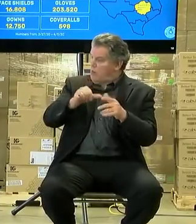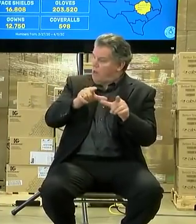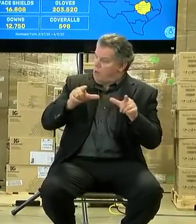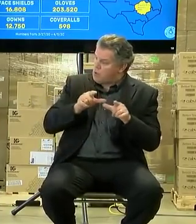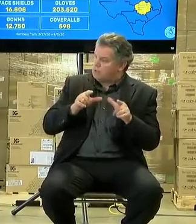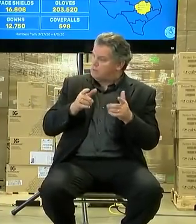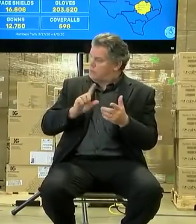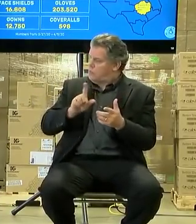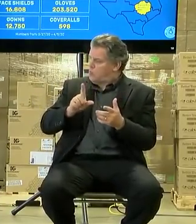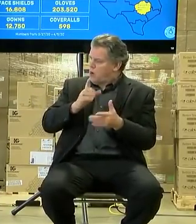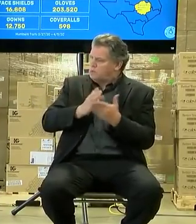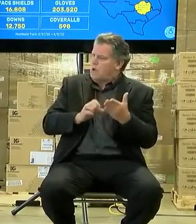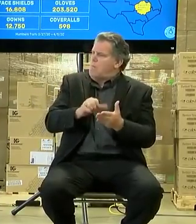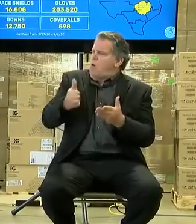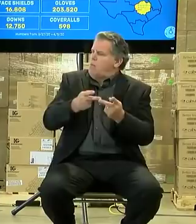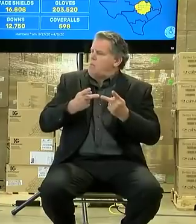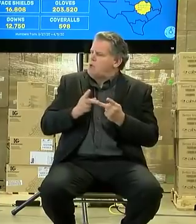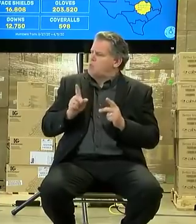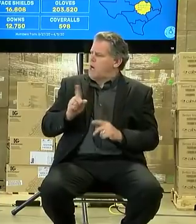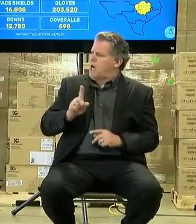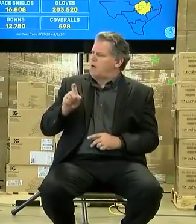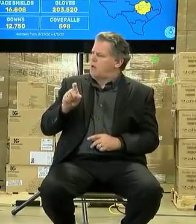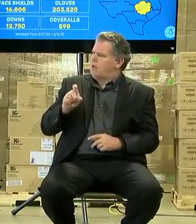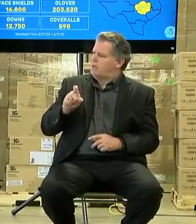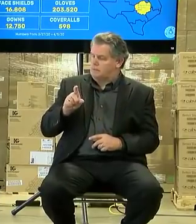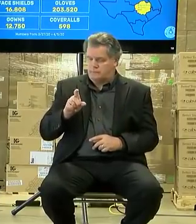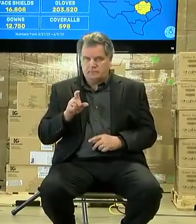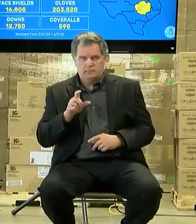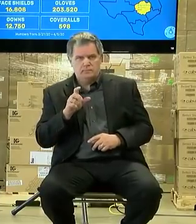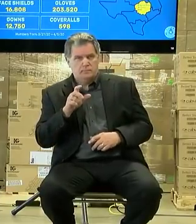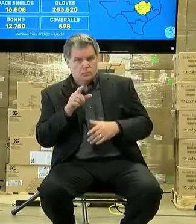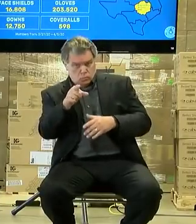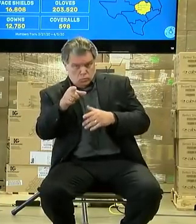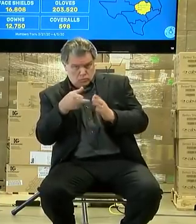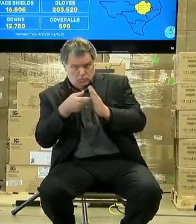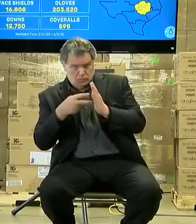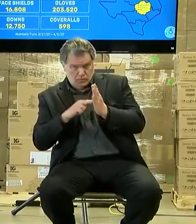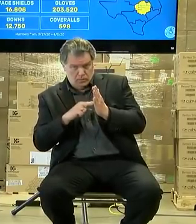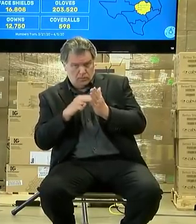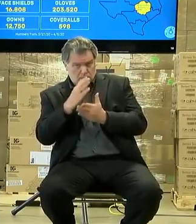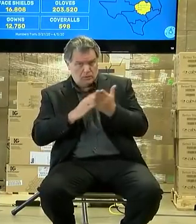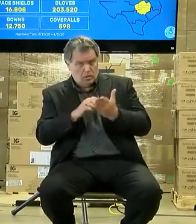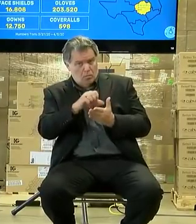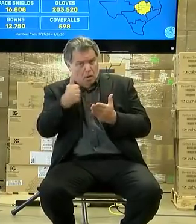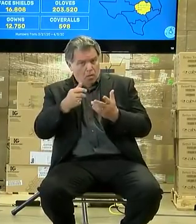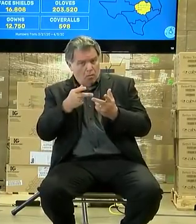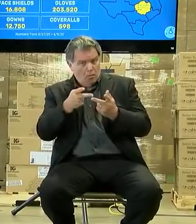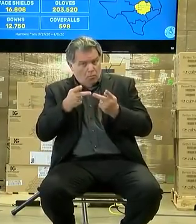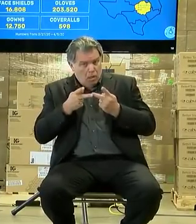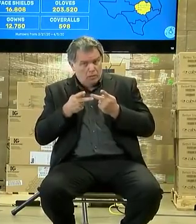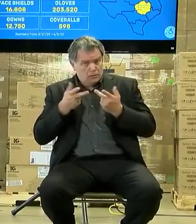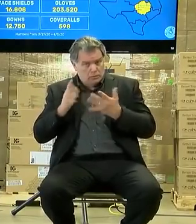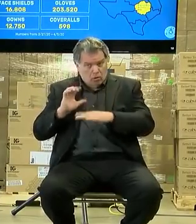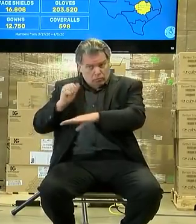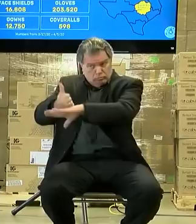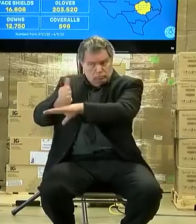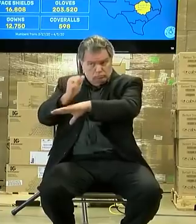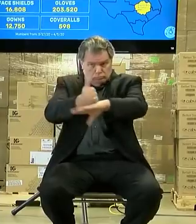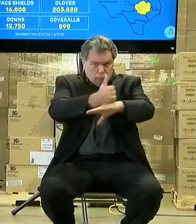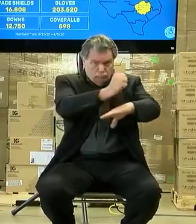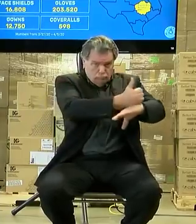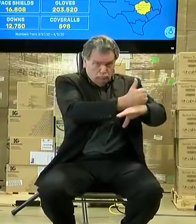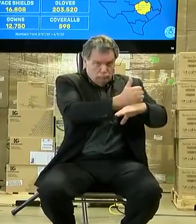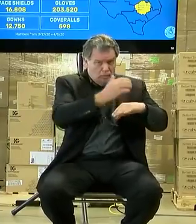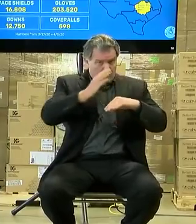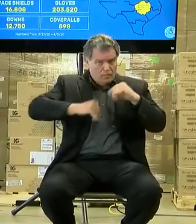locations, are there other locations that have been identified? Yeah, and that's what I was trying to, so what you're asking about, are there other locations where what currently exists at